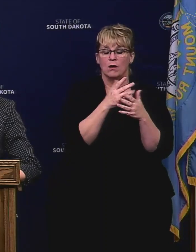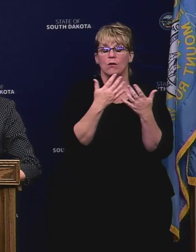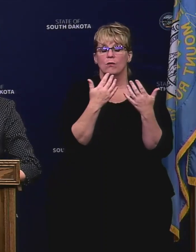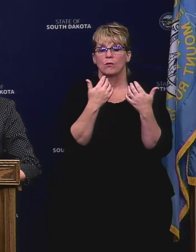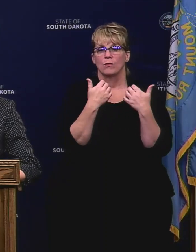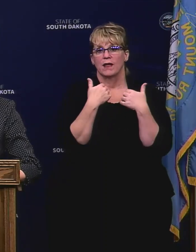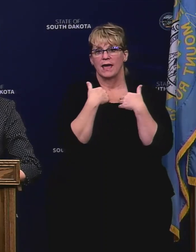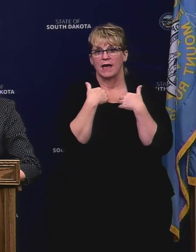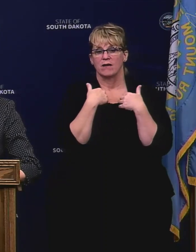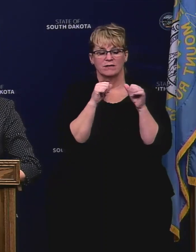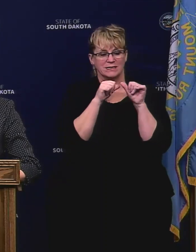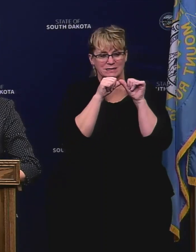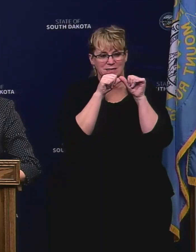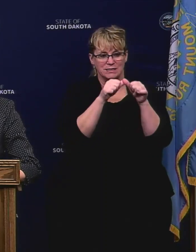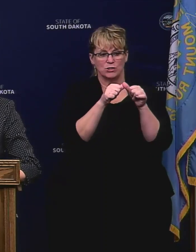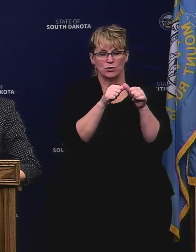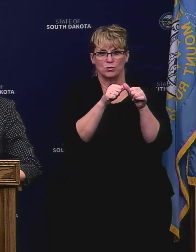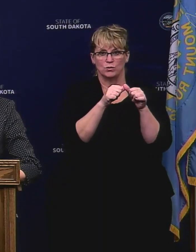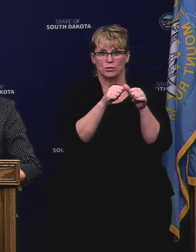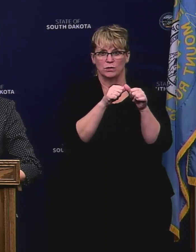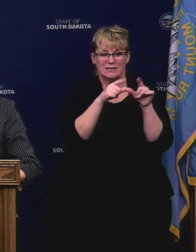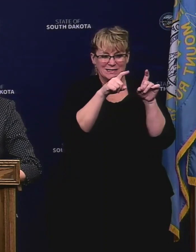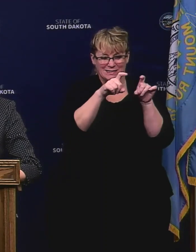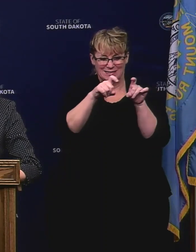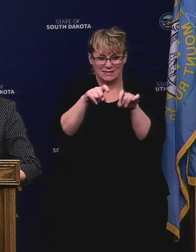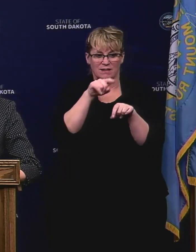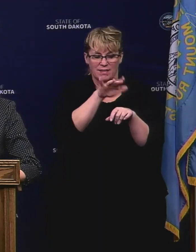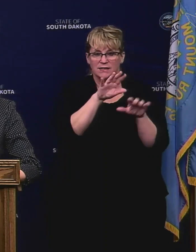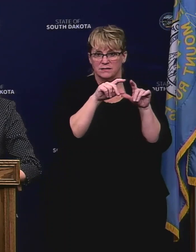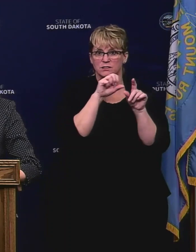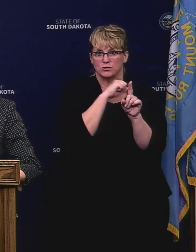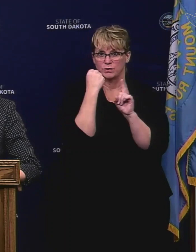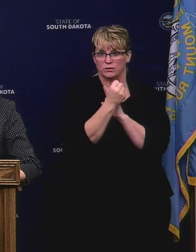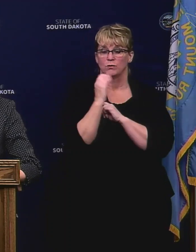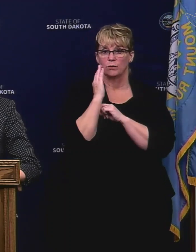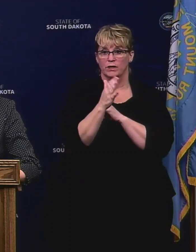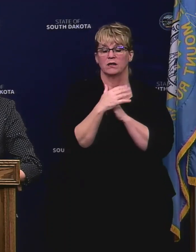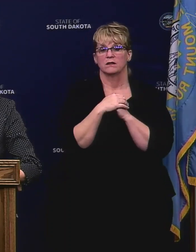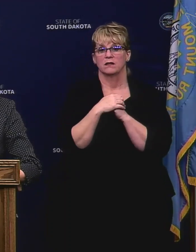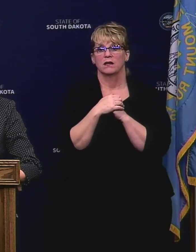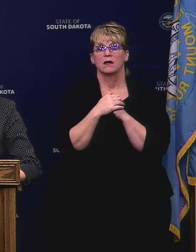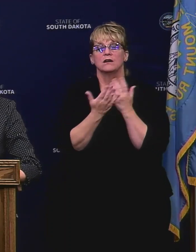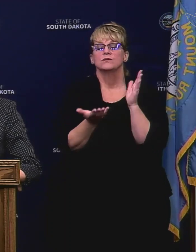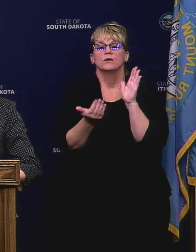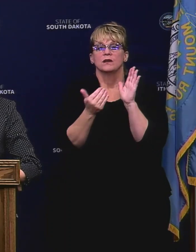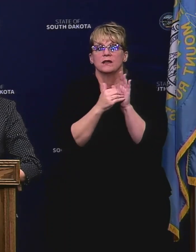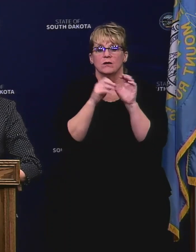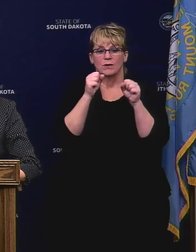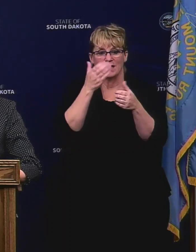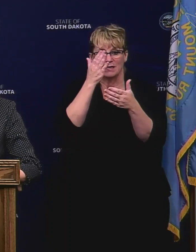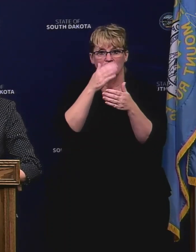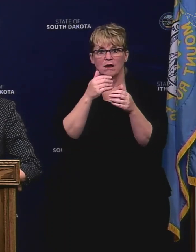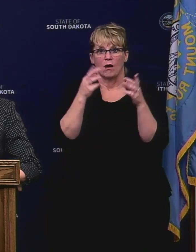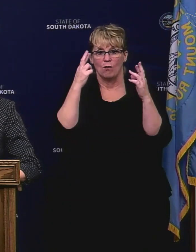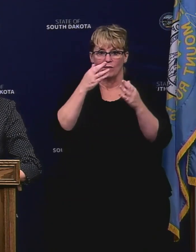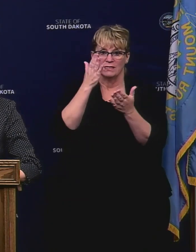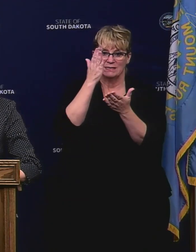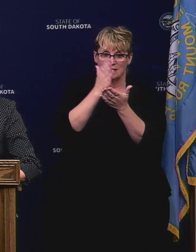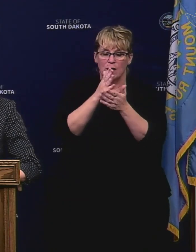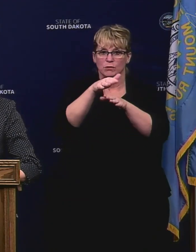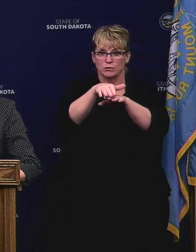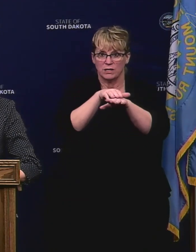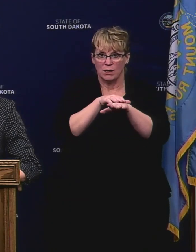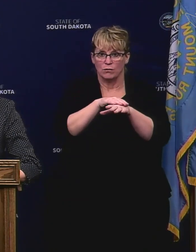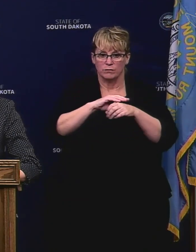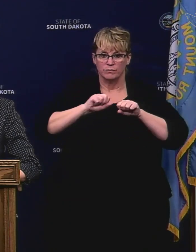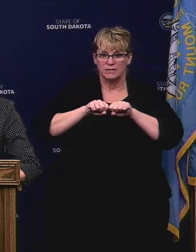some continued aggressive testing in those cases so that we can, again, stop the spread of COVID. So very